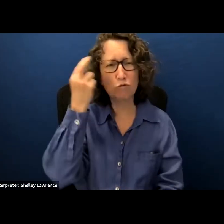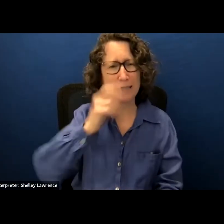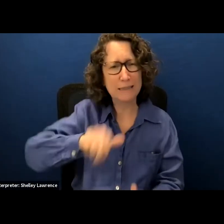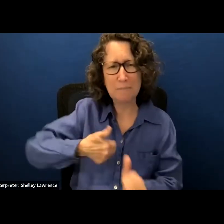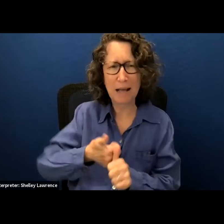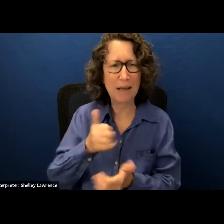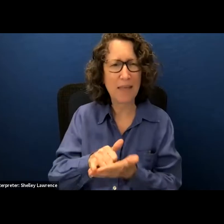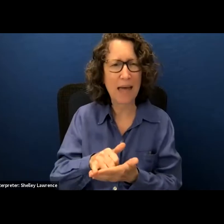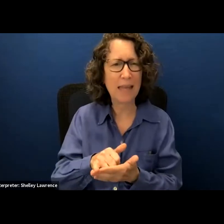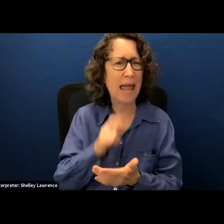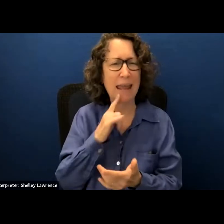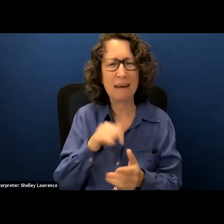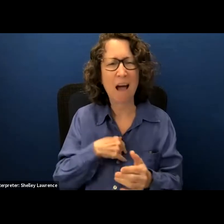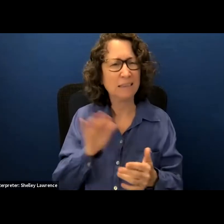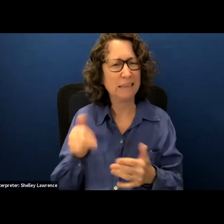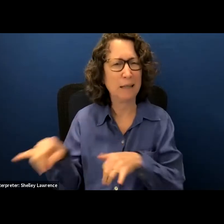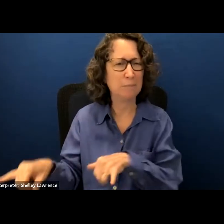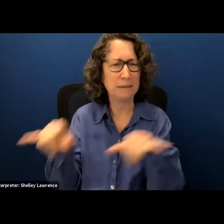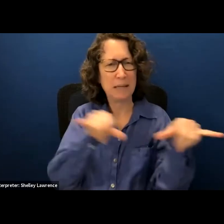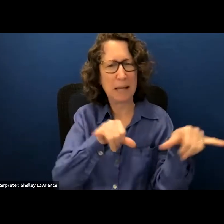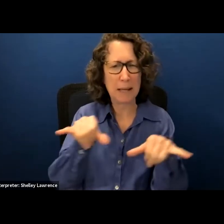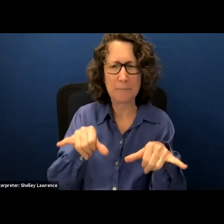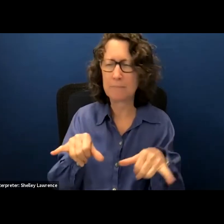inconsistent. Time.